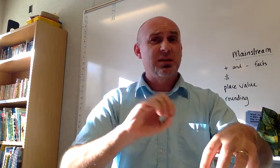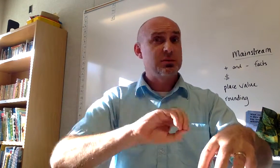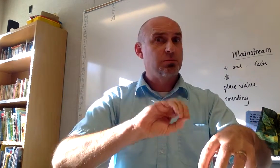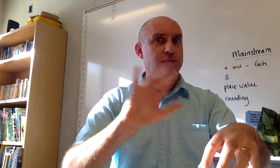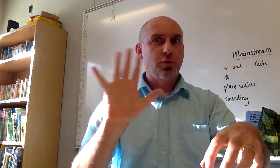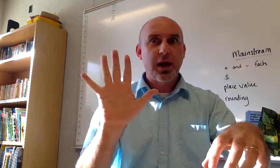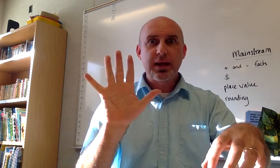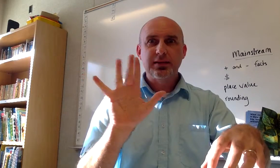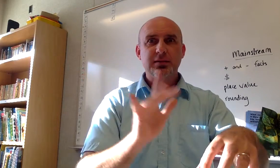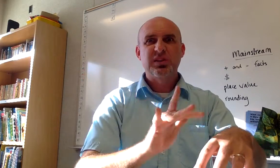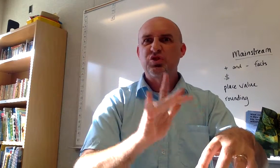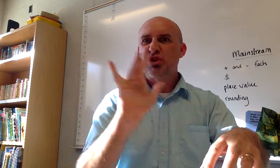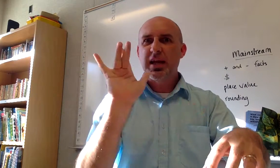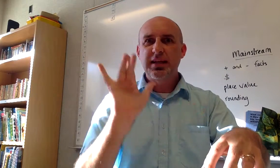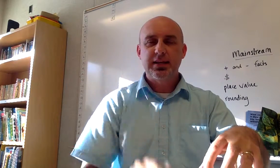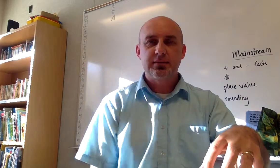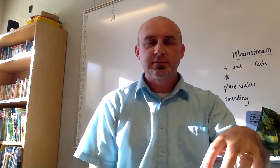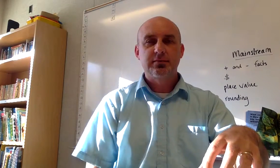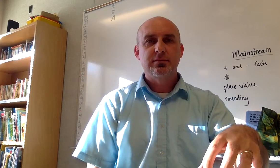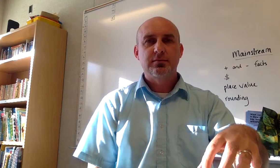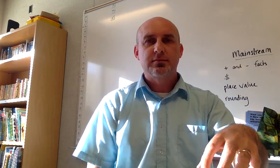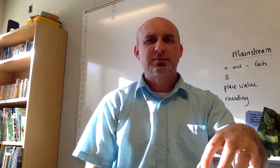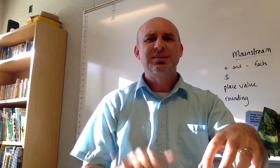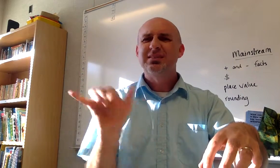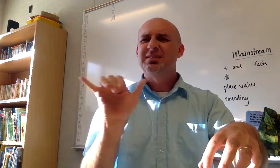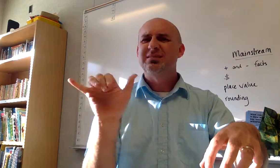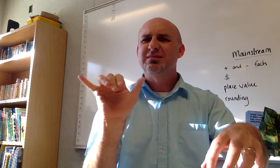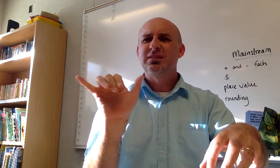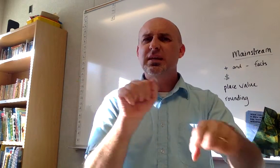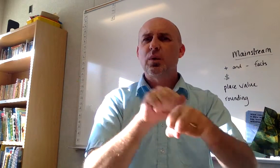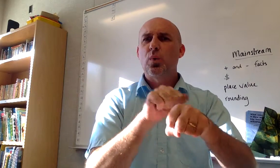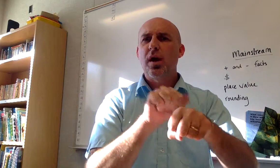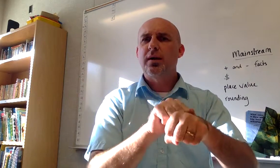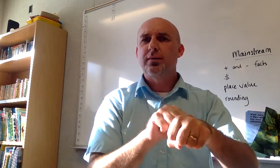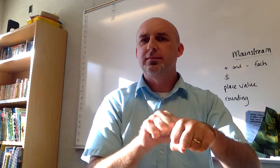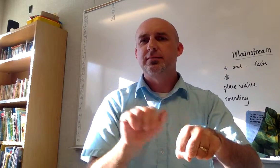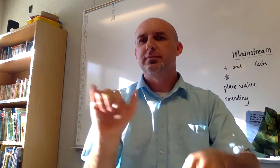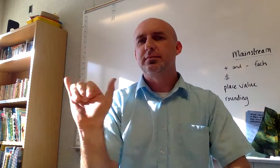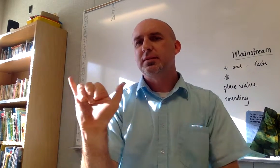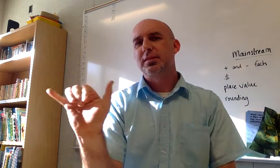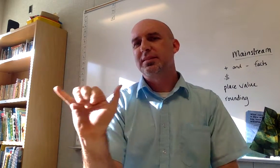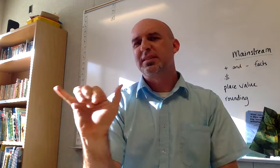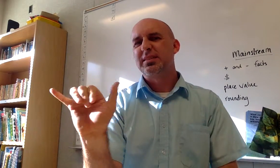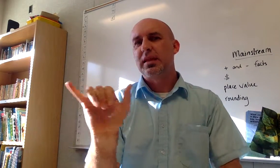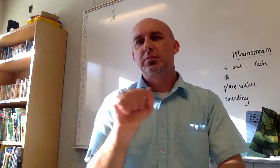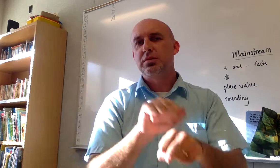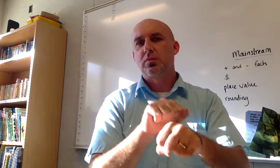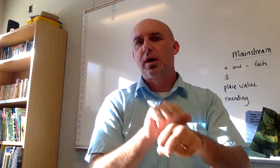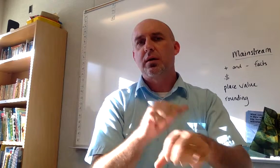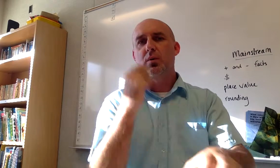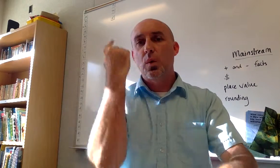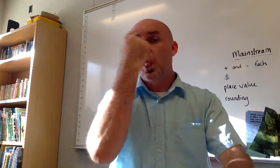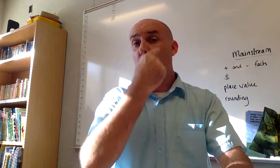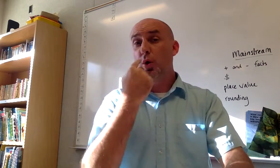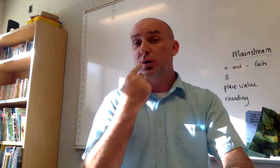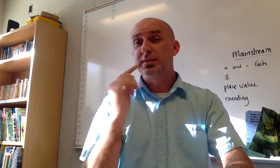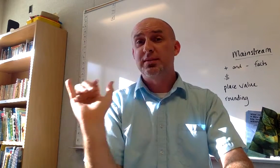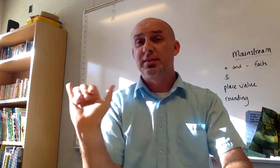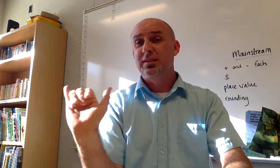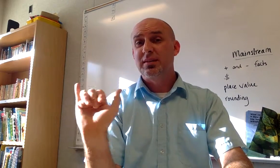it's bright, shiny. Looks like a rock. You could say it's the same as a rock. What looks like